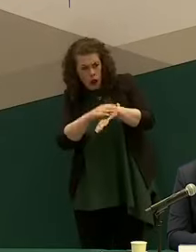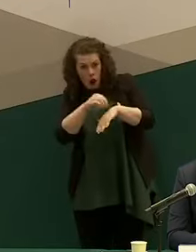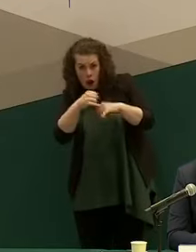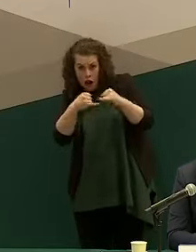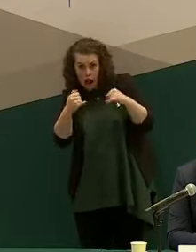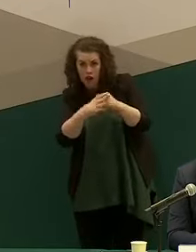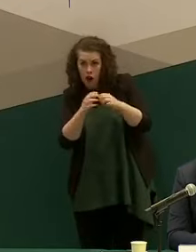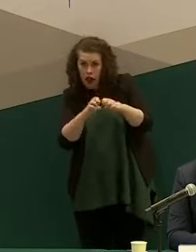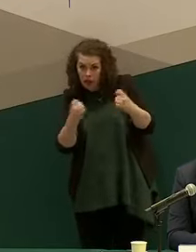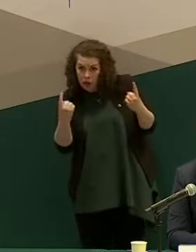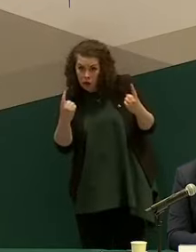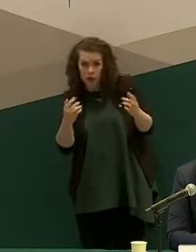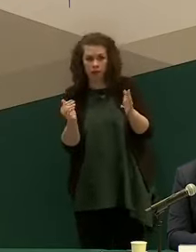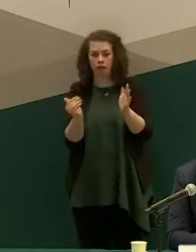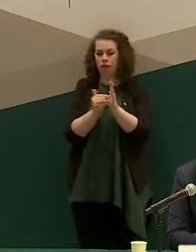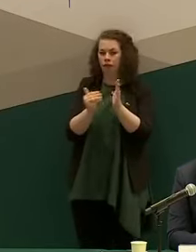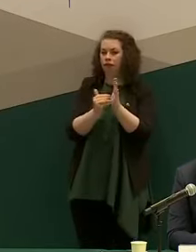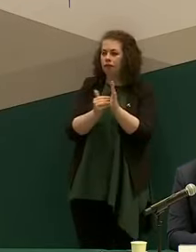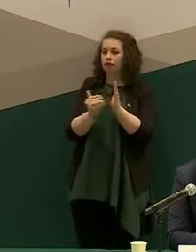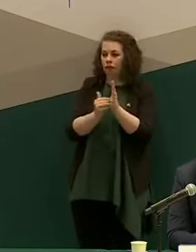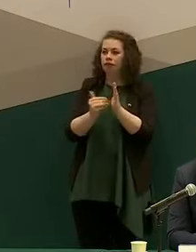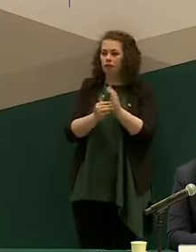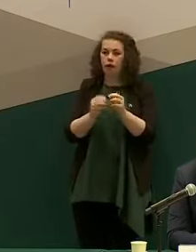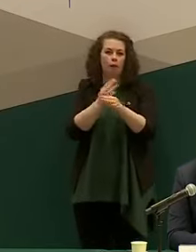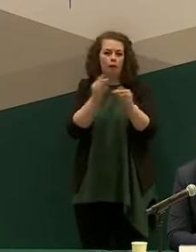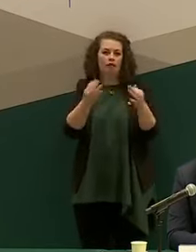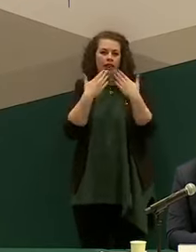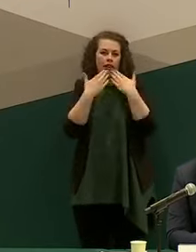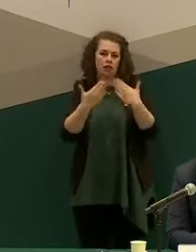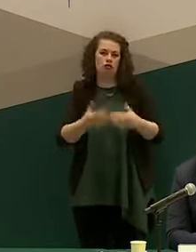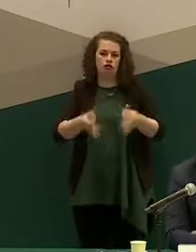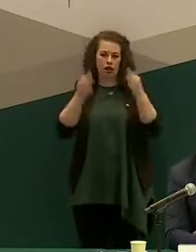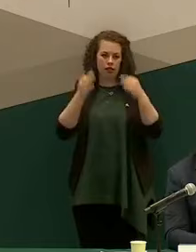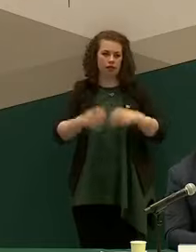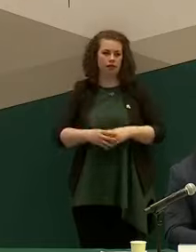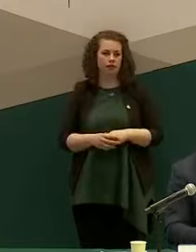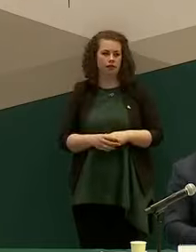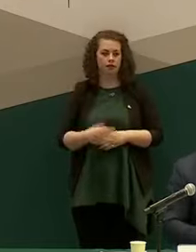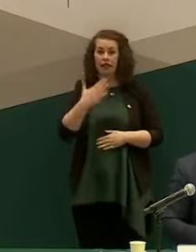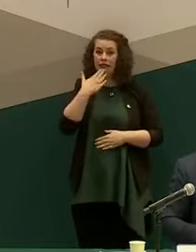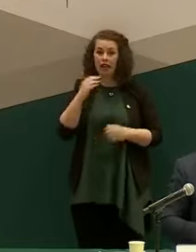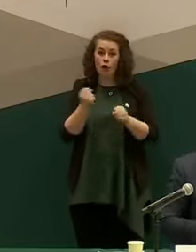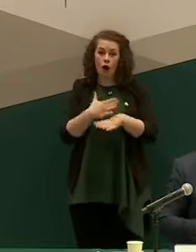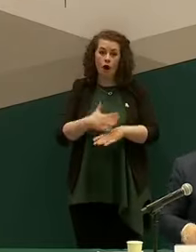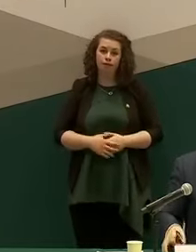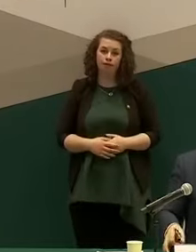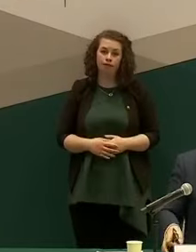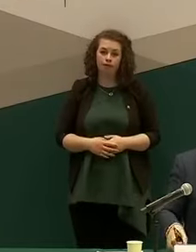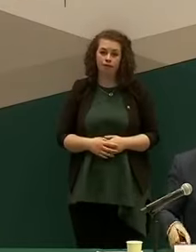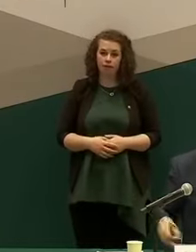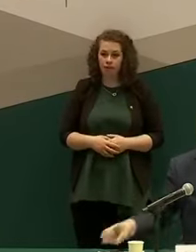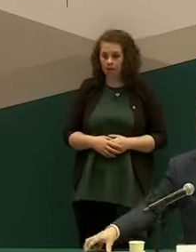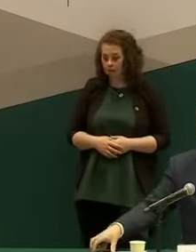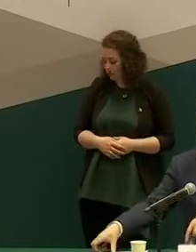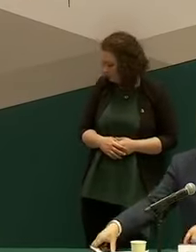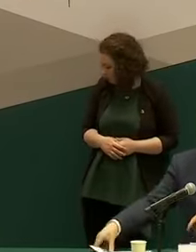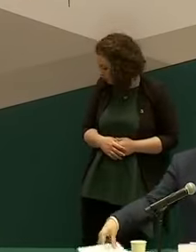general public? Yeah. Or? Yeah. Yeah, perfect. That's great. Thank you. Yeah. Thanks. Thanks, everyone.